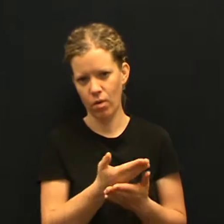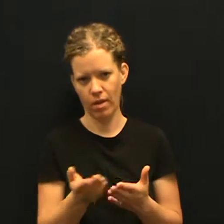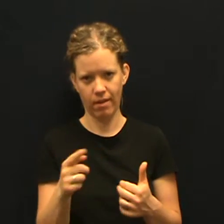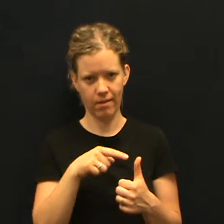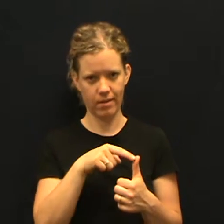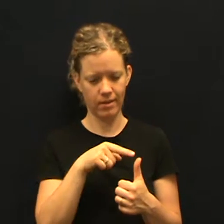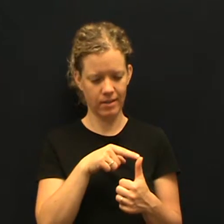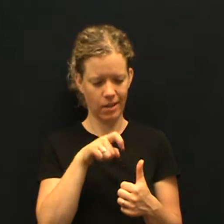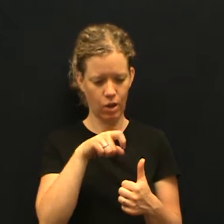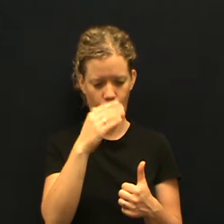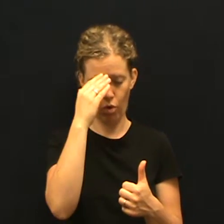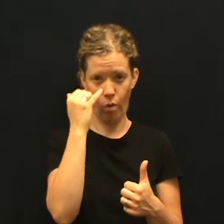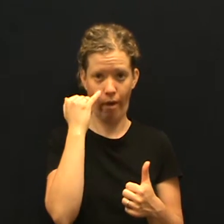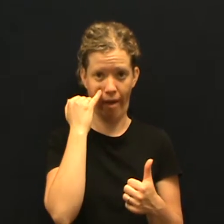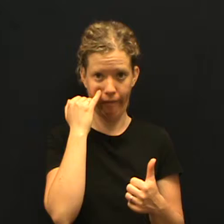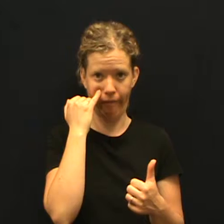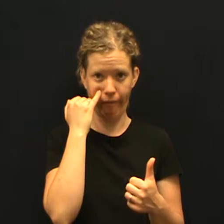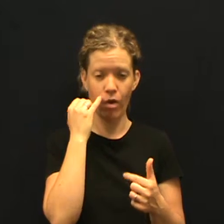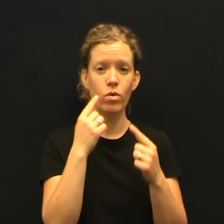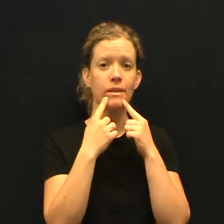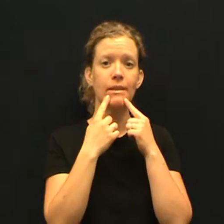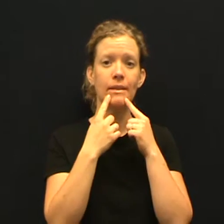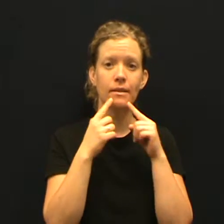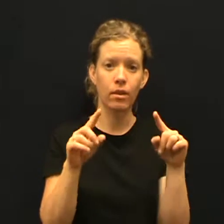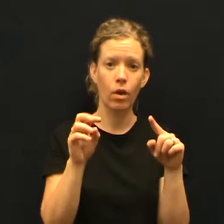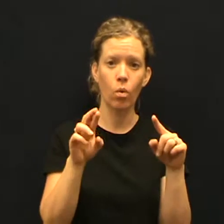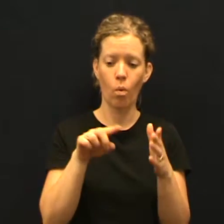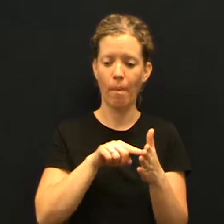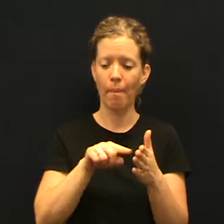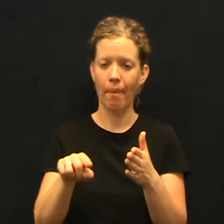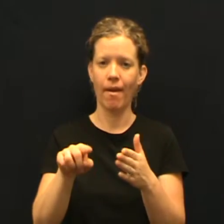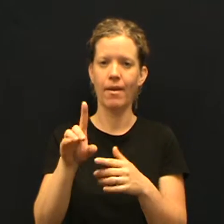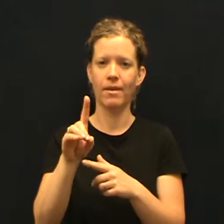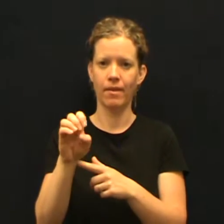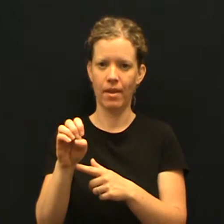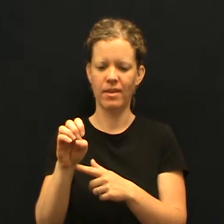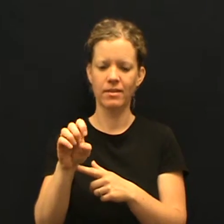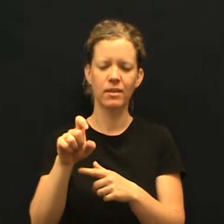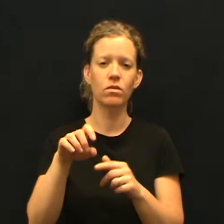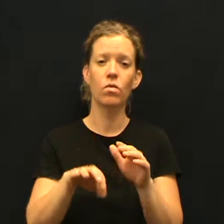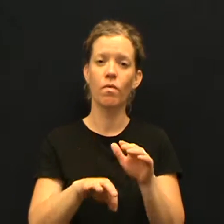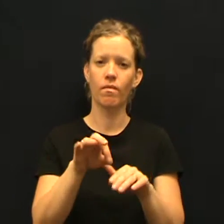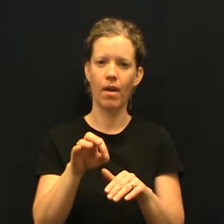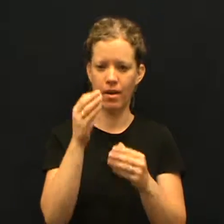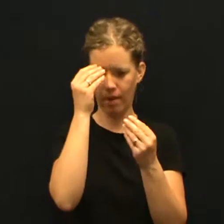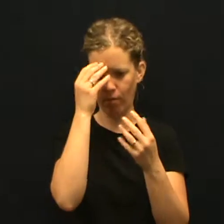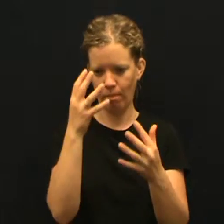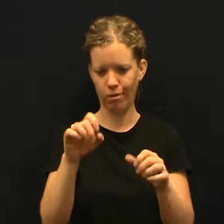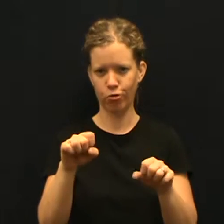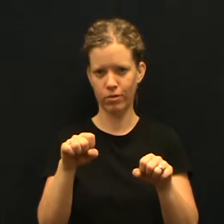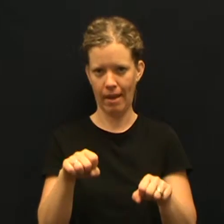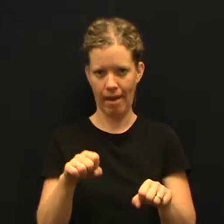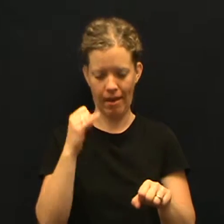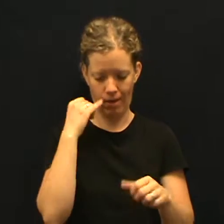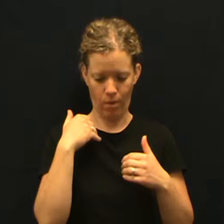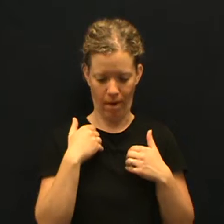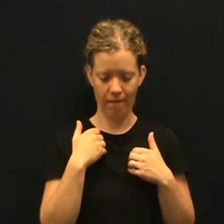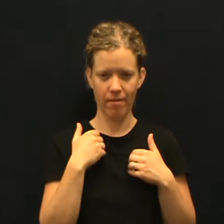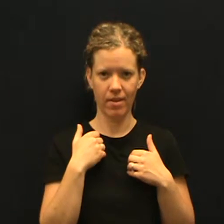were declared or paid, and we could usually find that information if we have the detail in the statement of retained earnings,